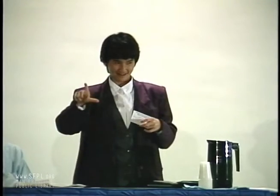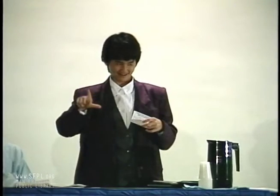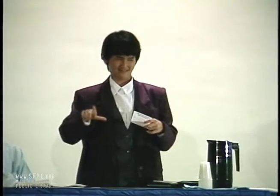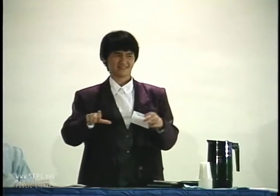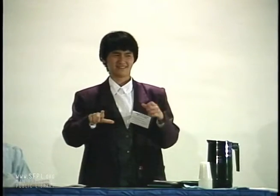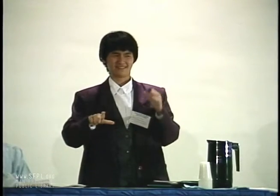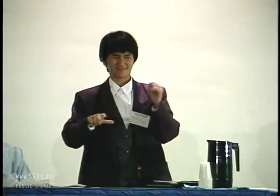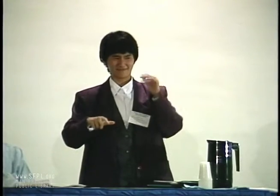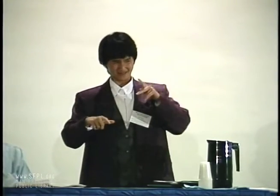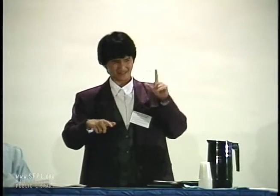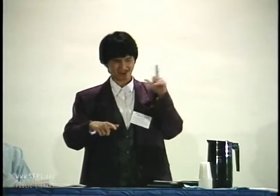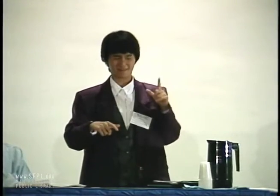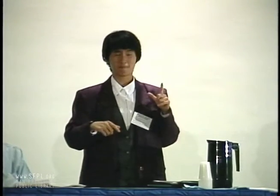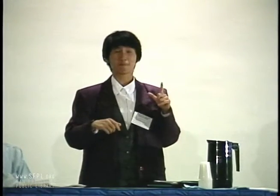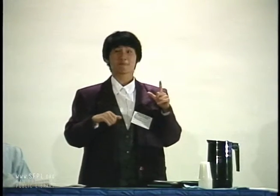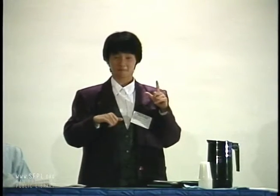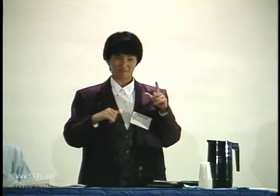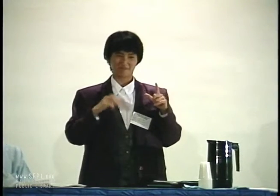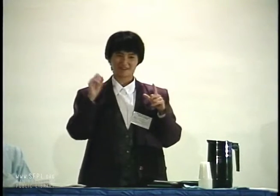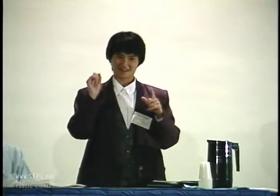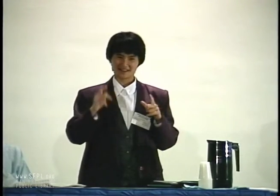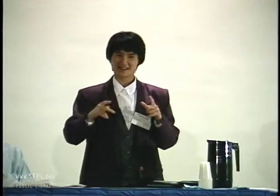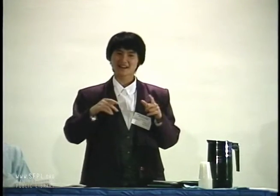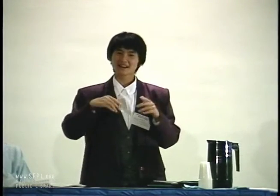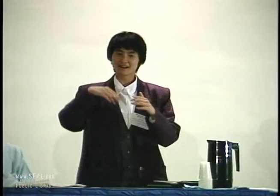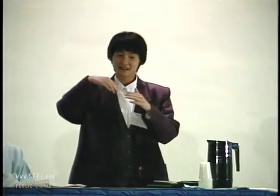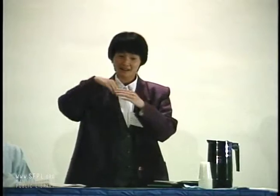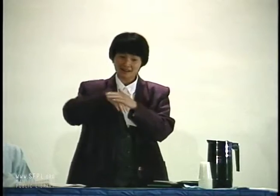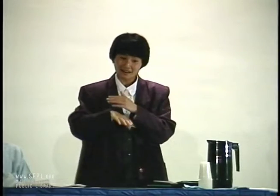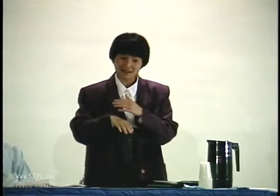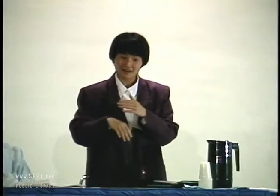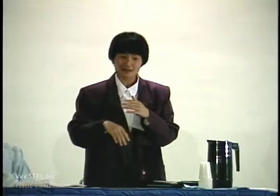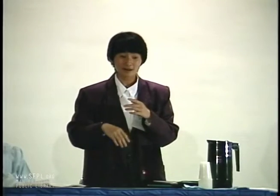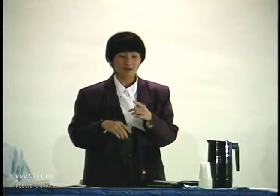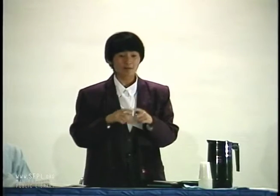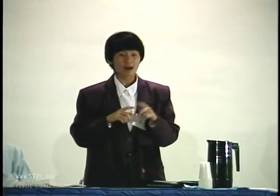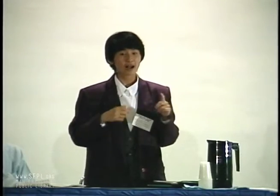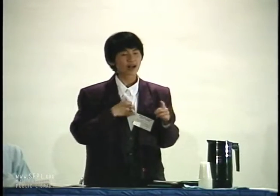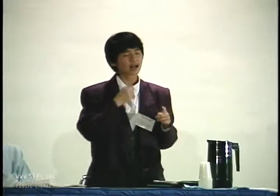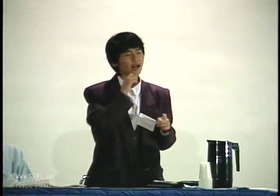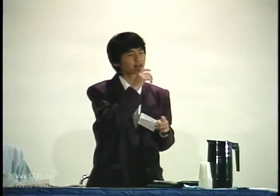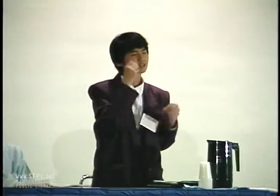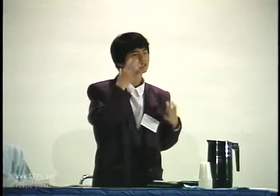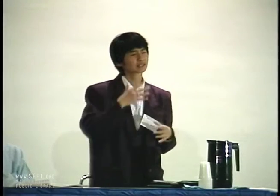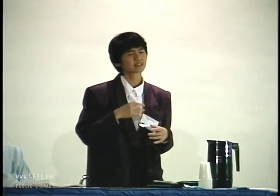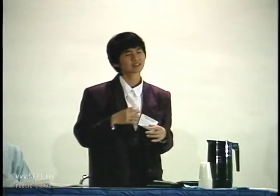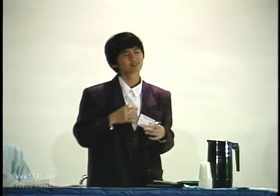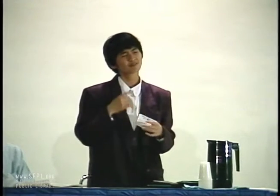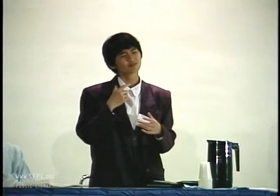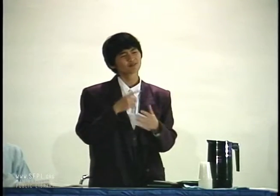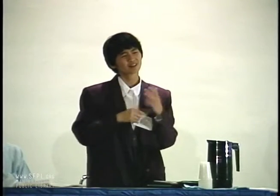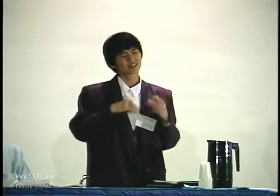And she said that the San Francisco Public Library was near my home. So I went there,